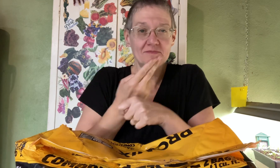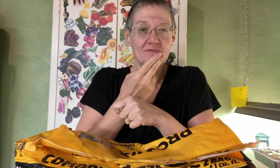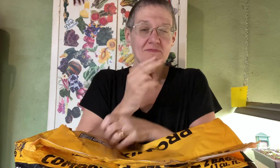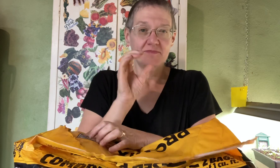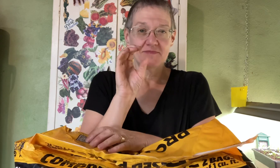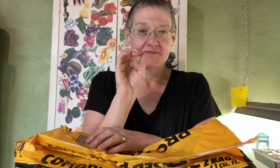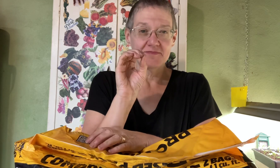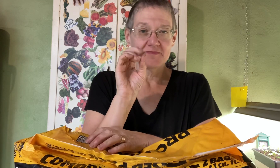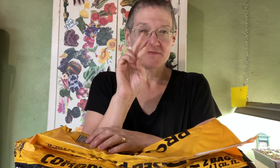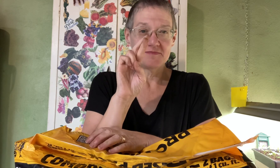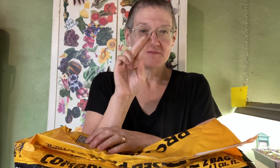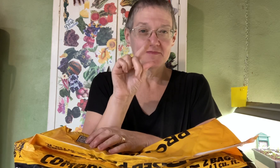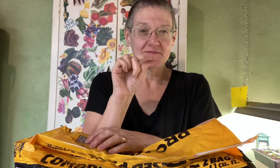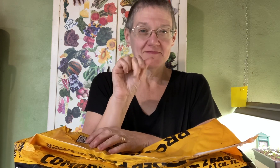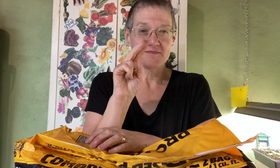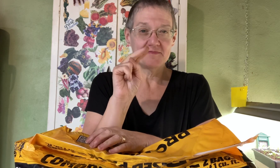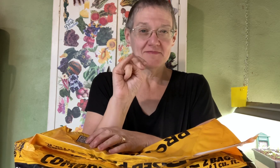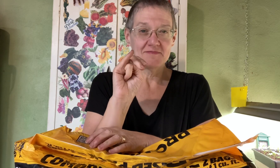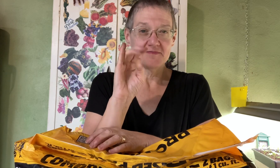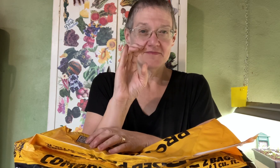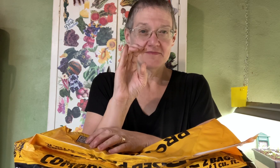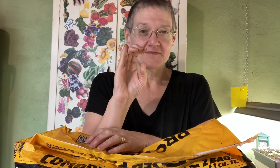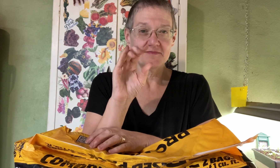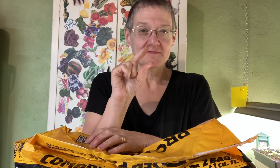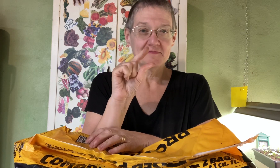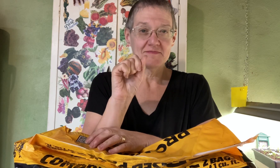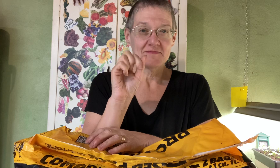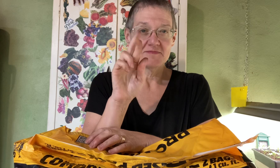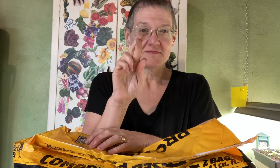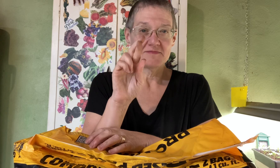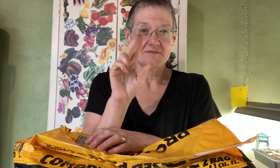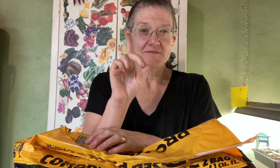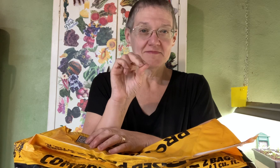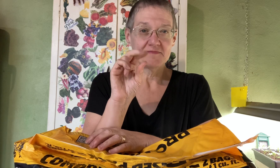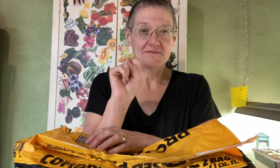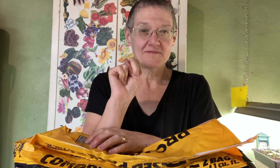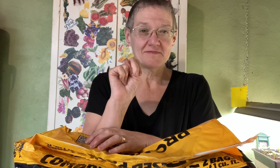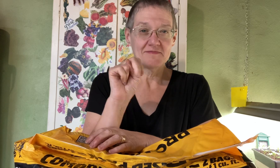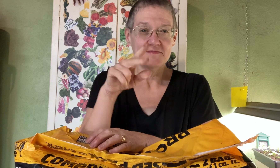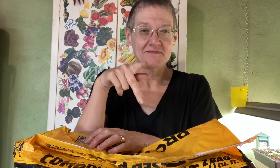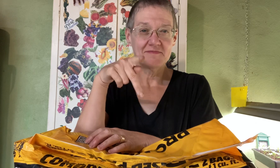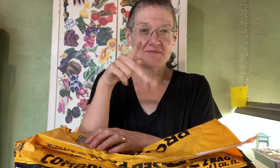Today we're using their organic garden potting soil mix.